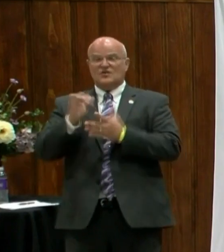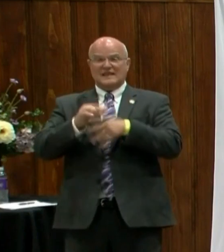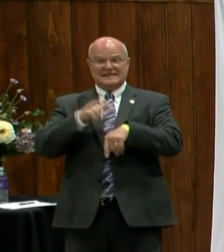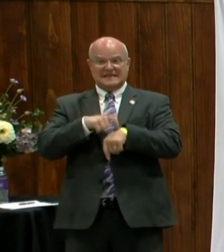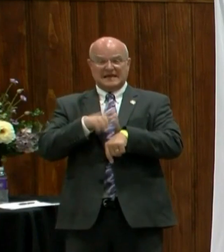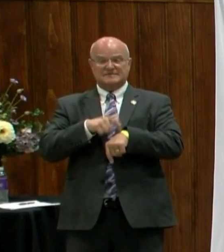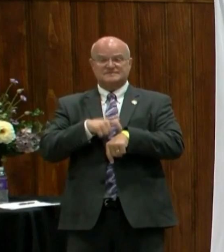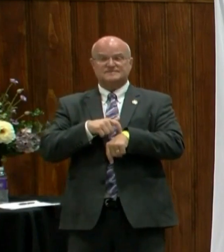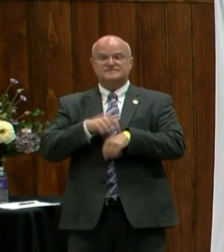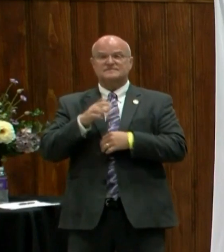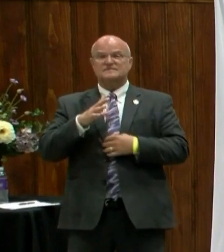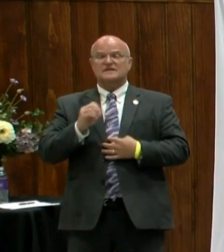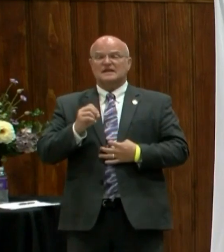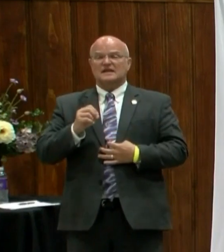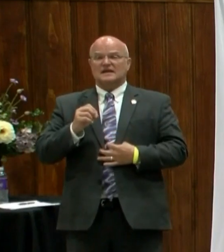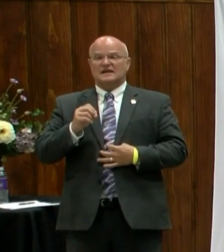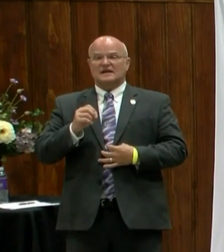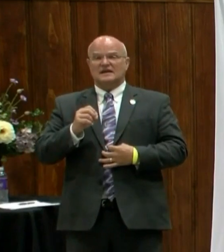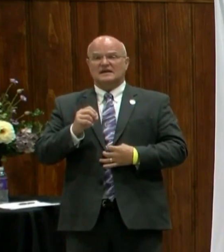that time. And